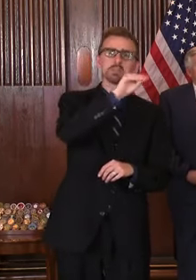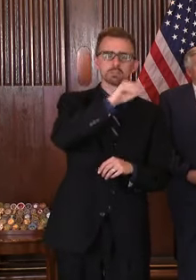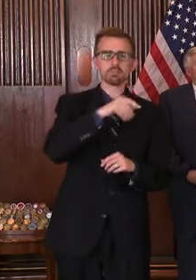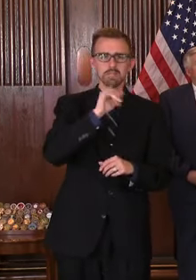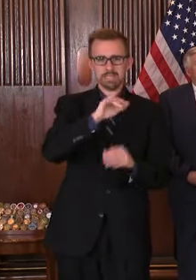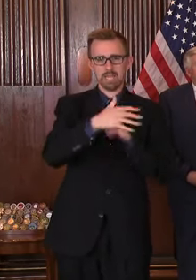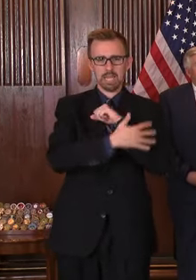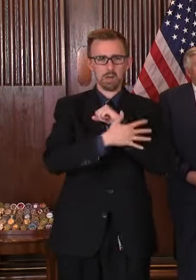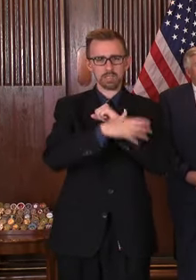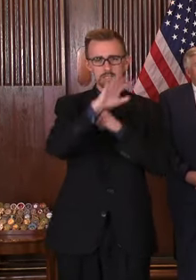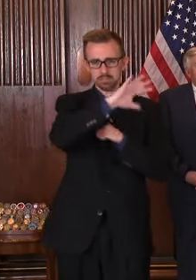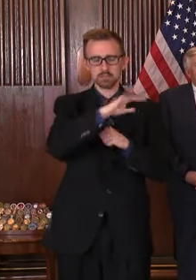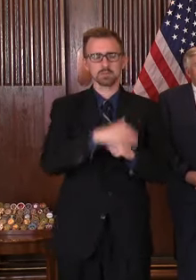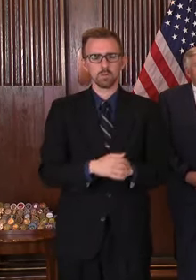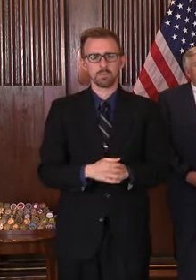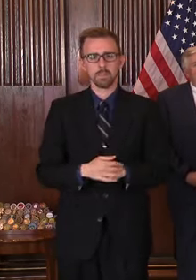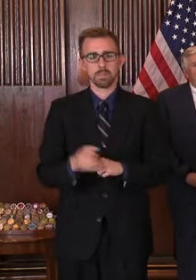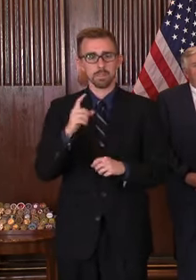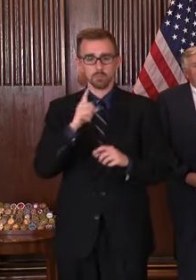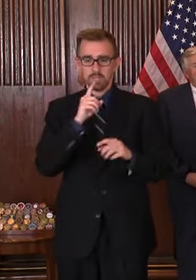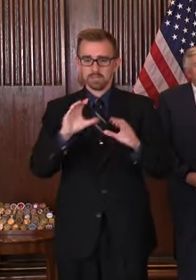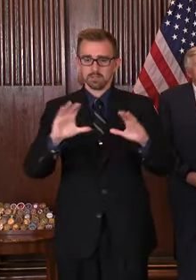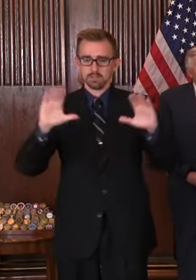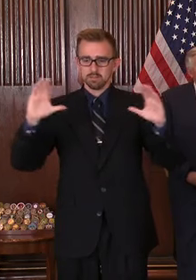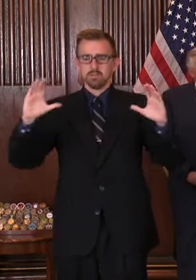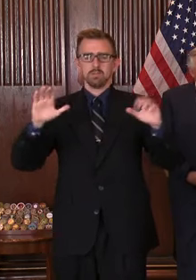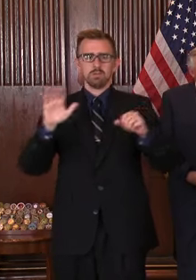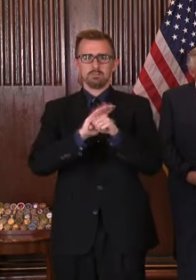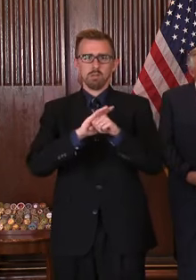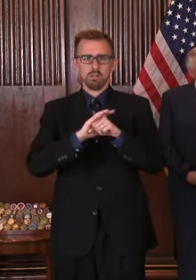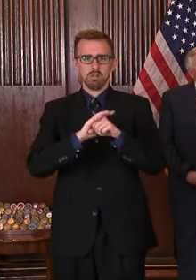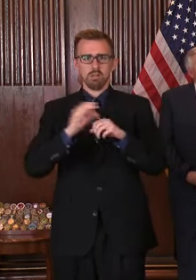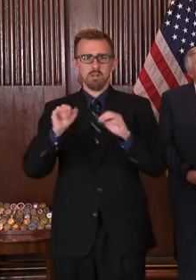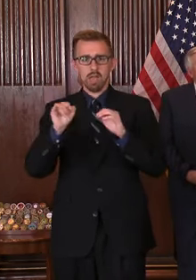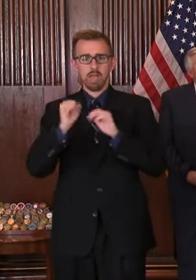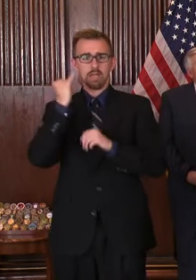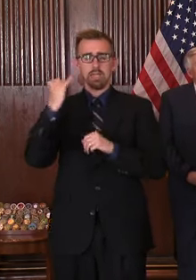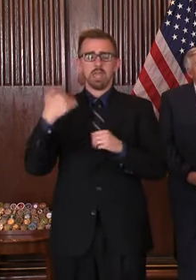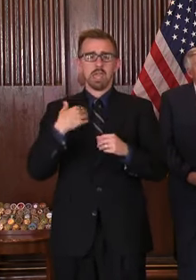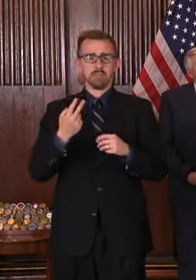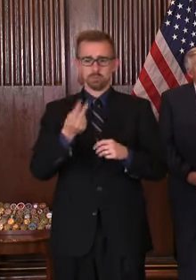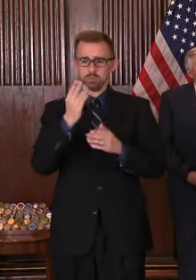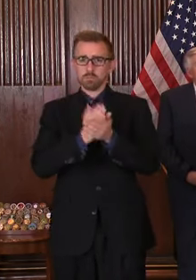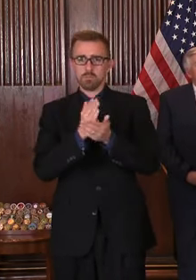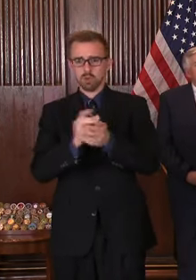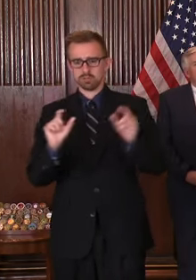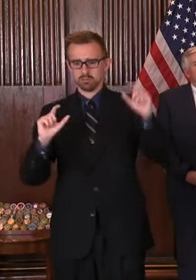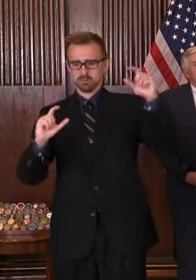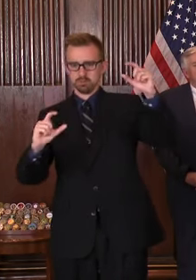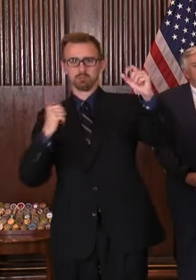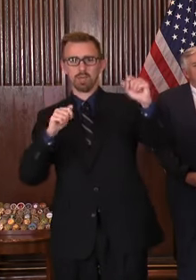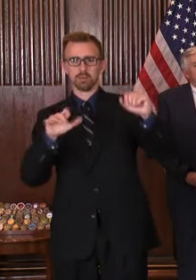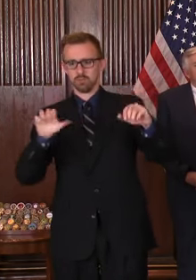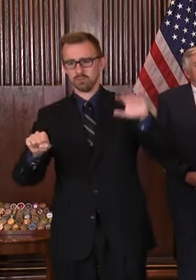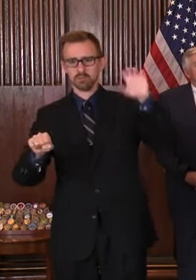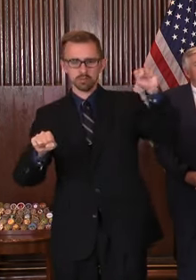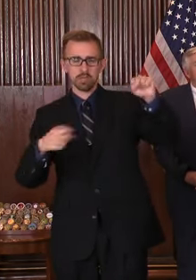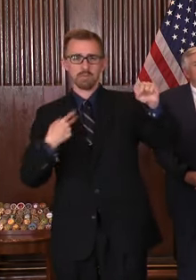County. And so in that one snapshot, you had the two examples of the state where we were trying to box in. We have